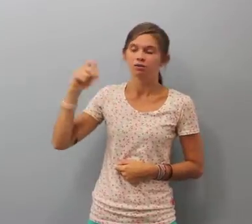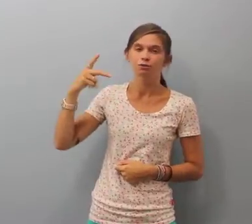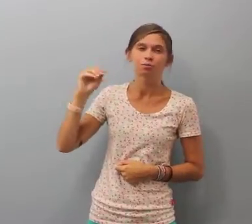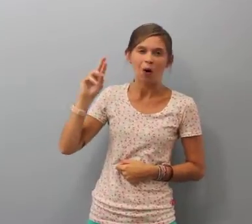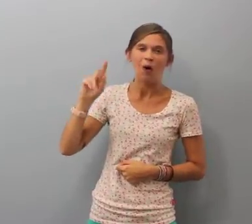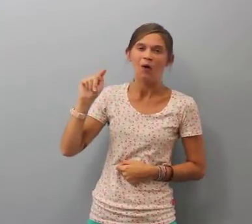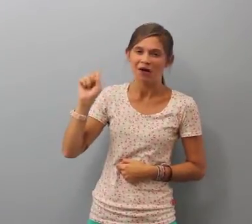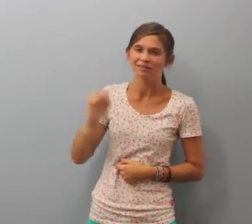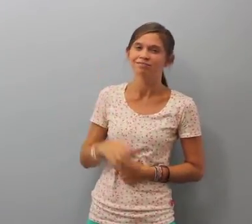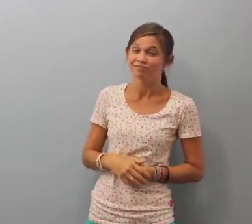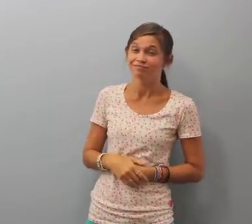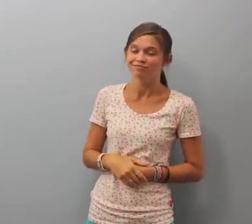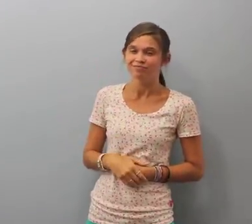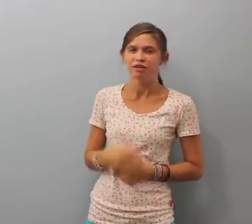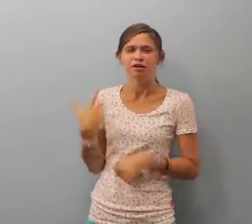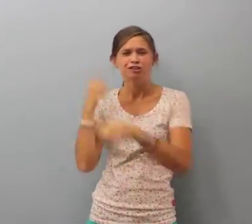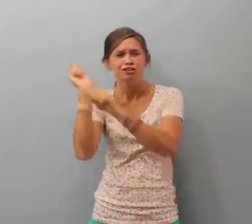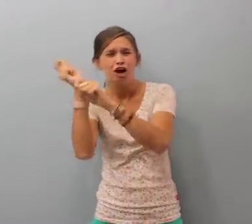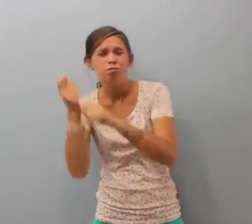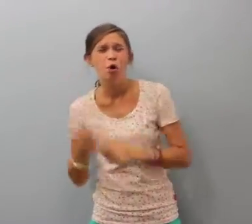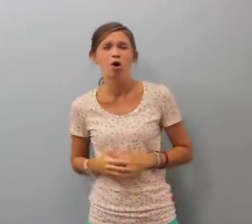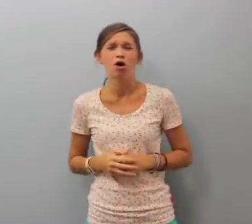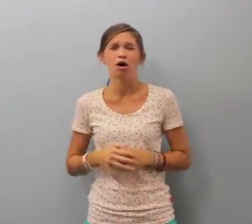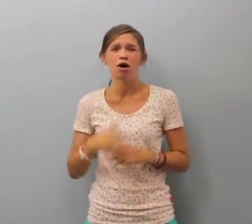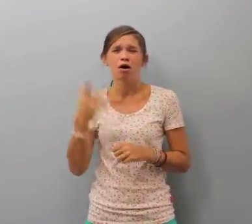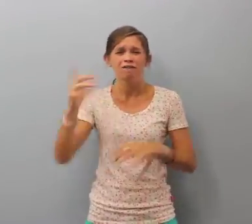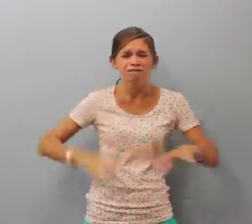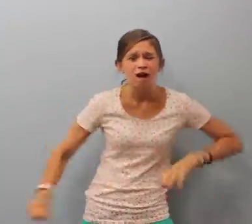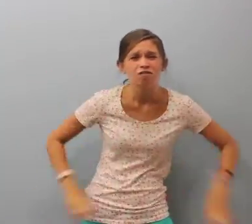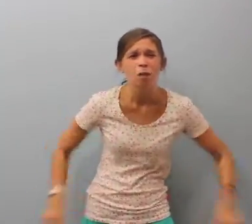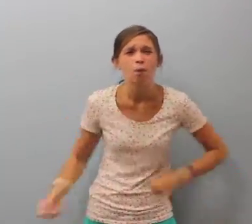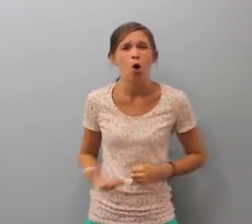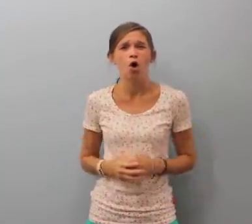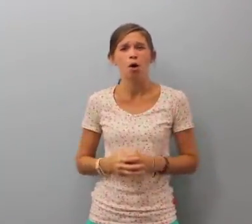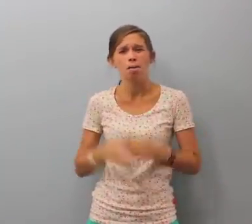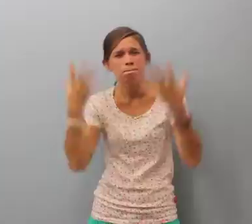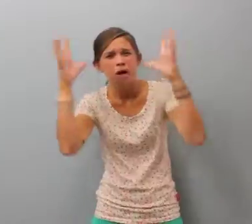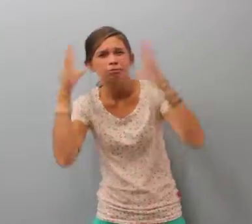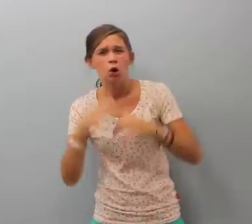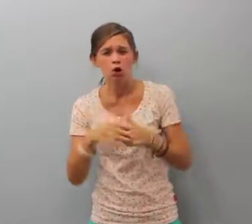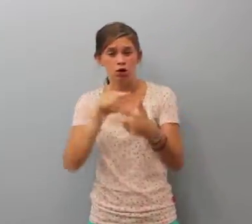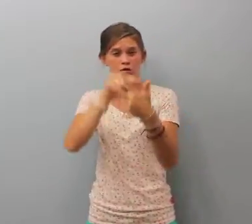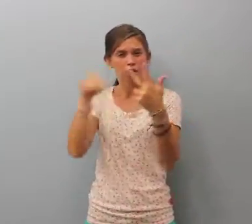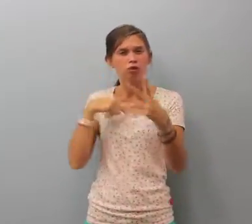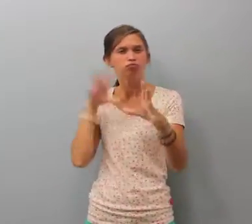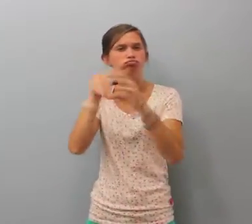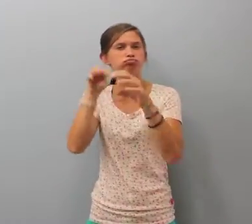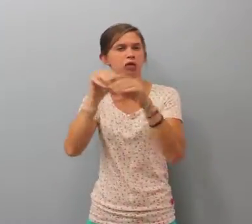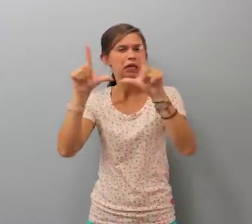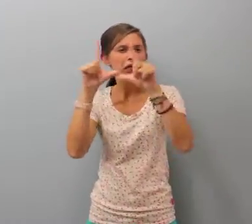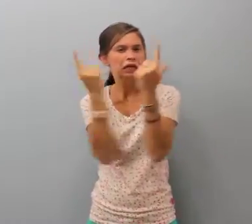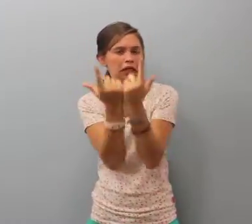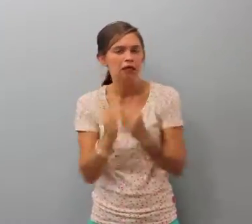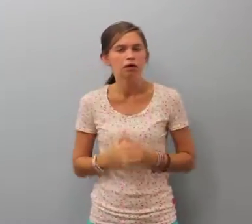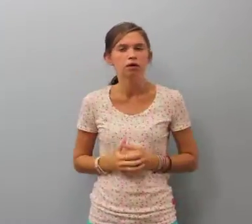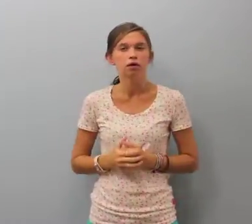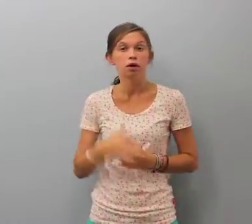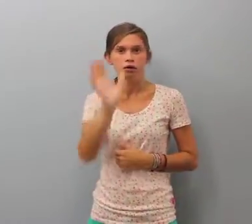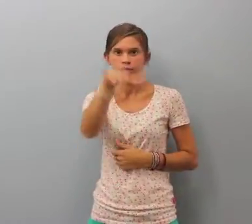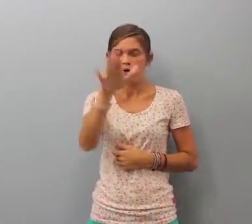Of course, his heart is with sports. He loves softball, flag football, and he participates in